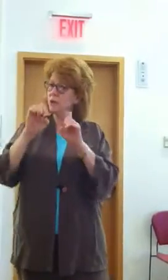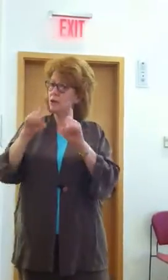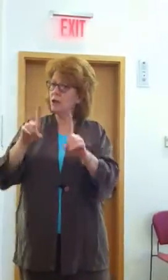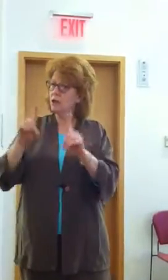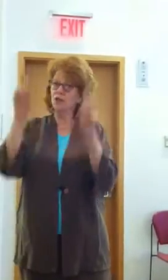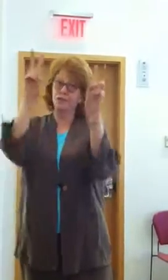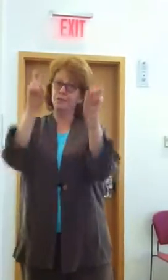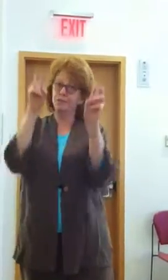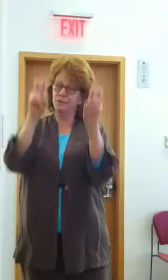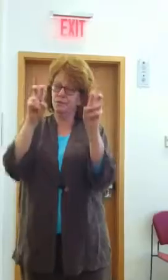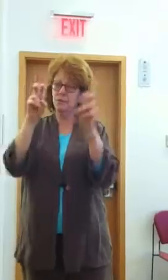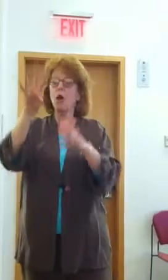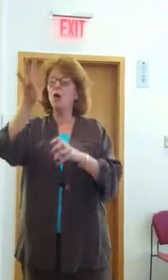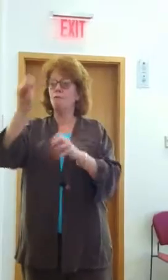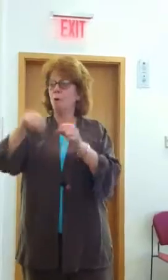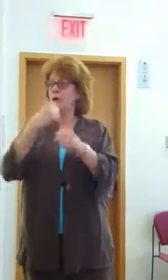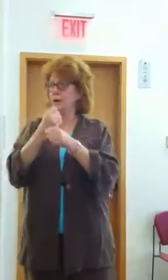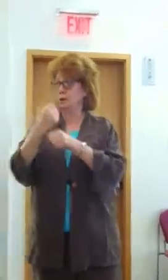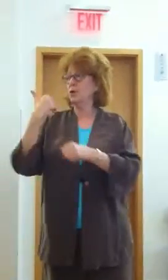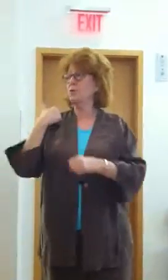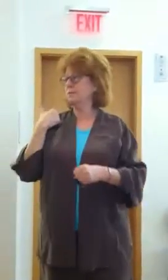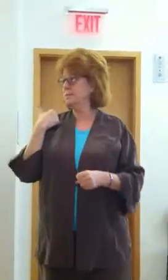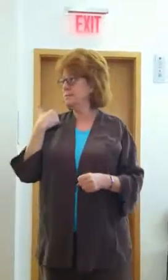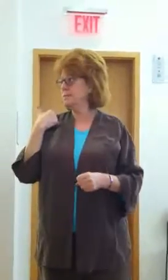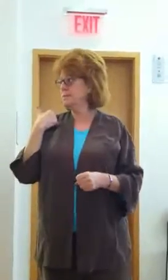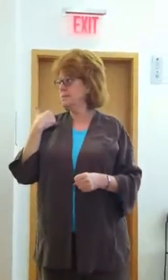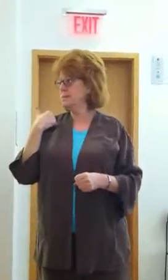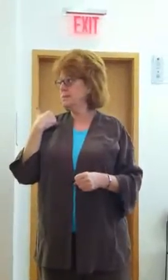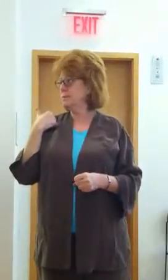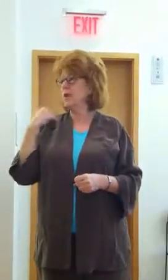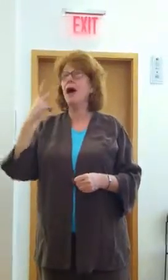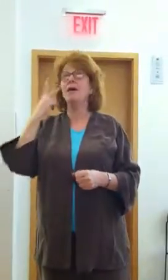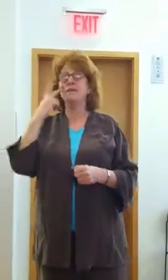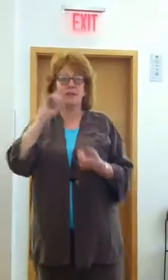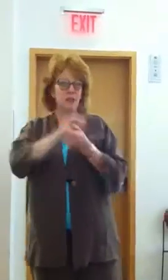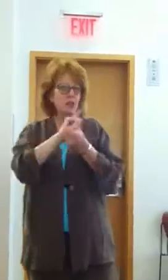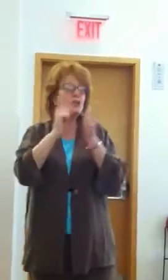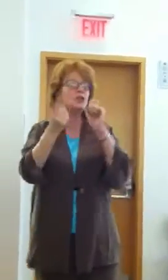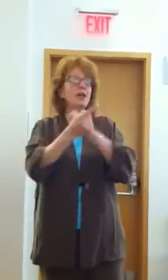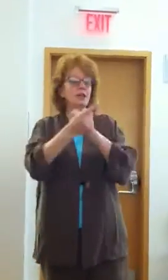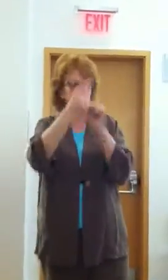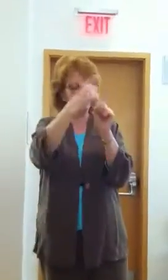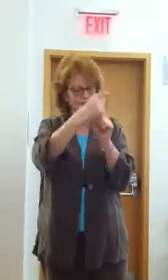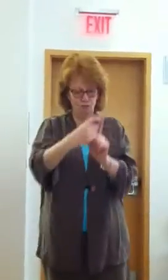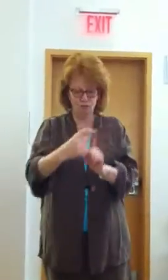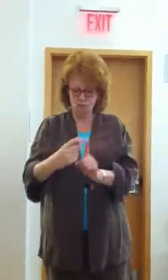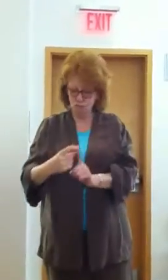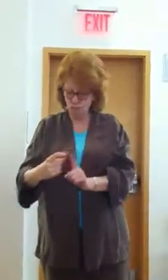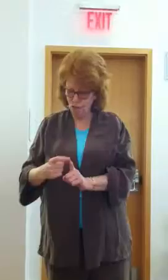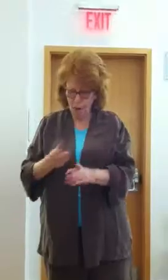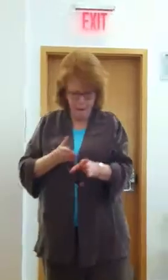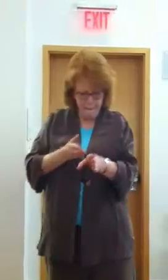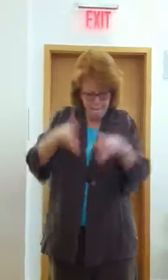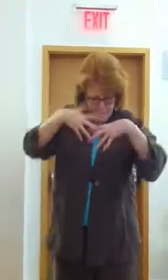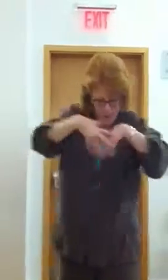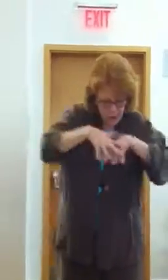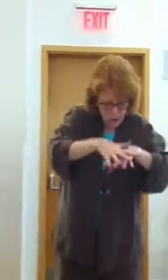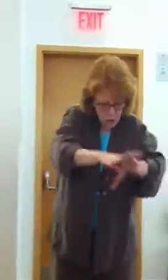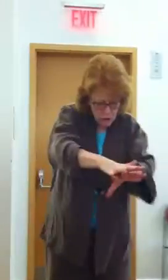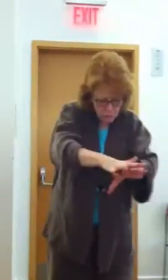quotes, 40 years ago. I've seen changes in terminology from mainstreaming to inclusion, and